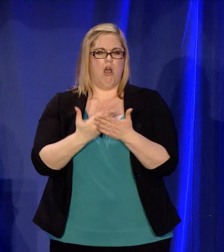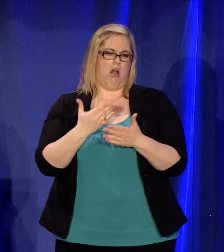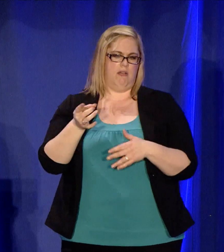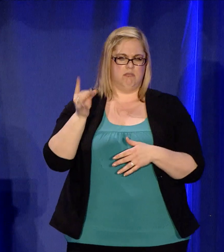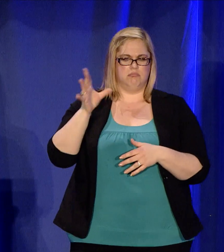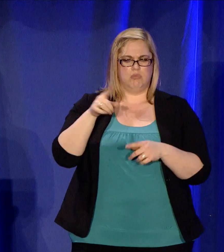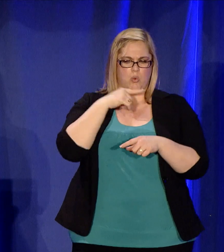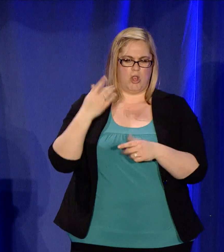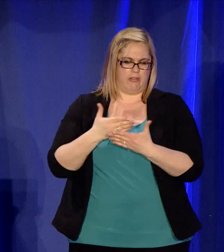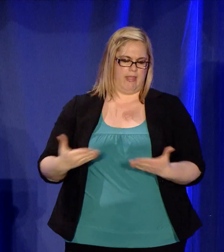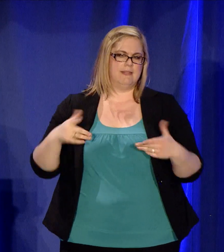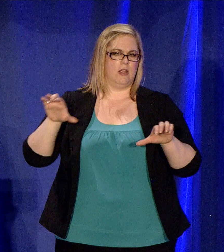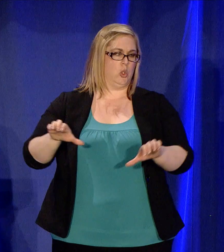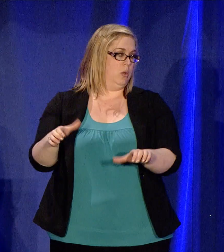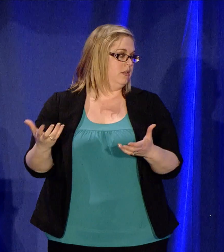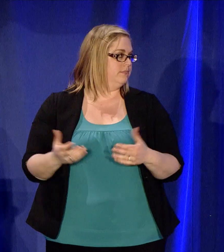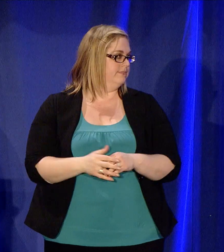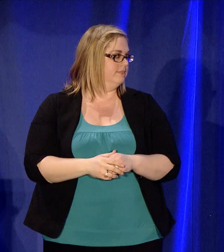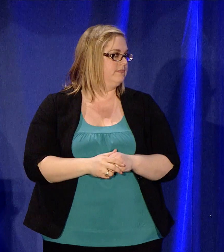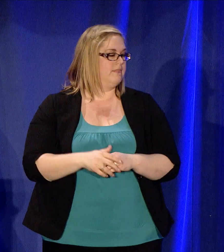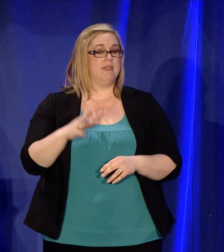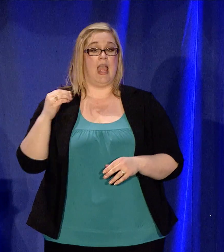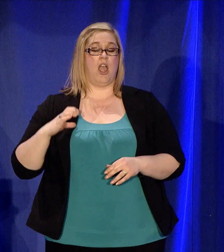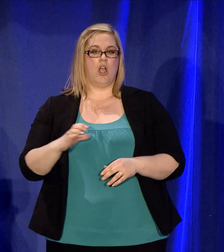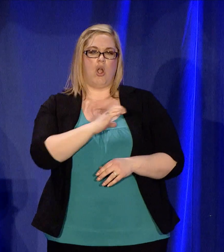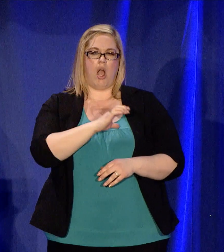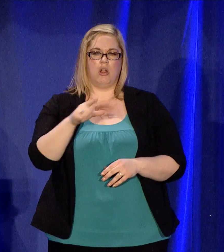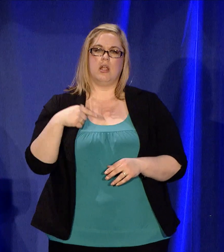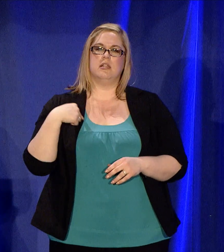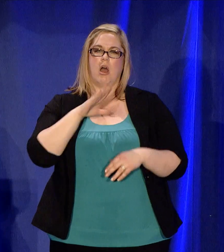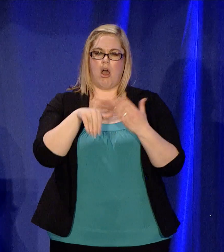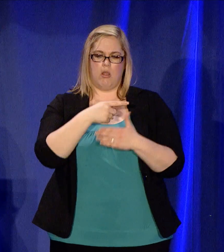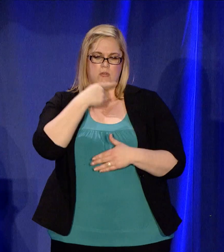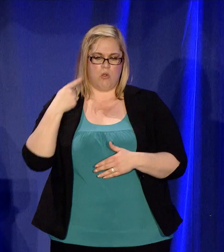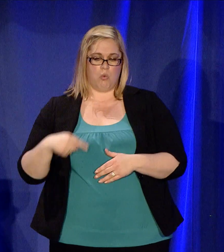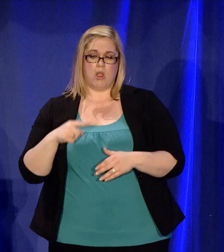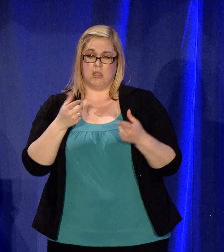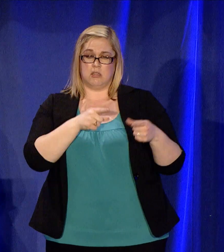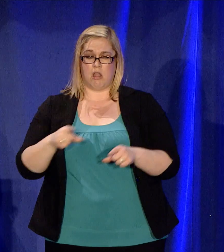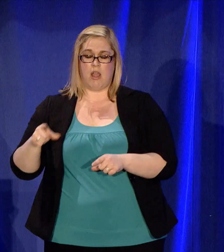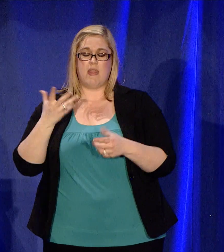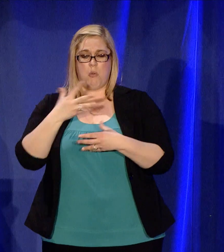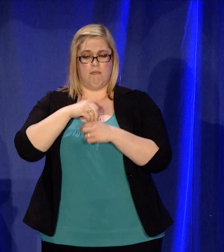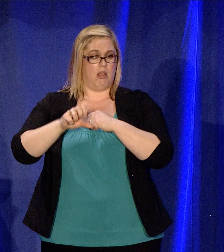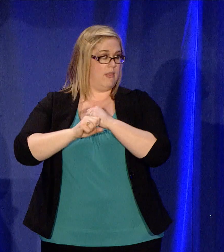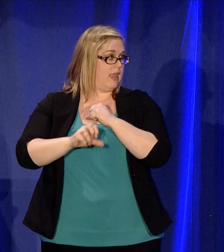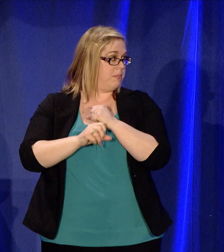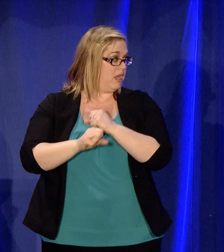regime. In Congress, we are investigating every aspect of the Russian active measures campaign.